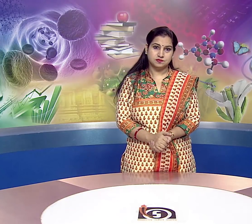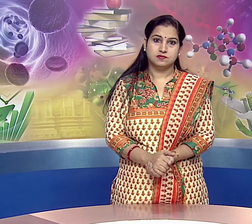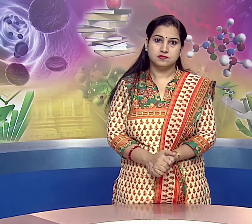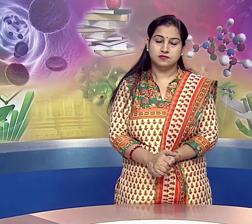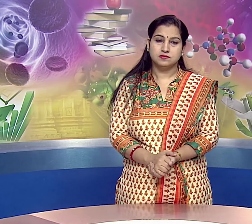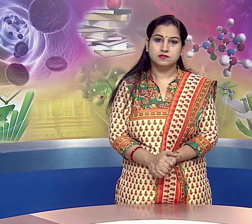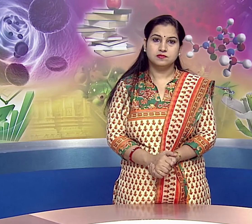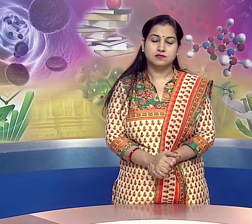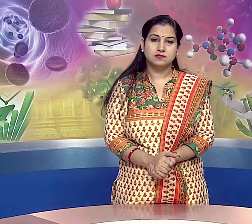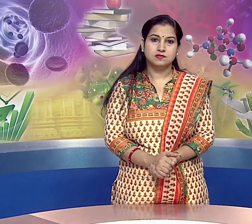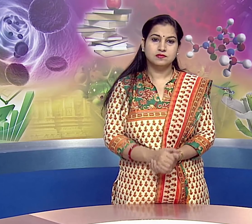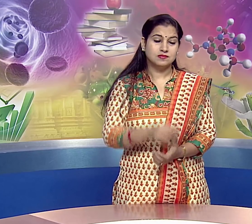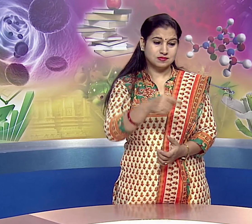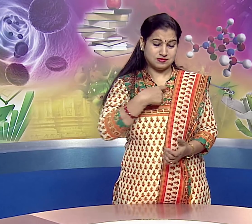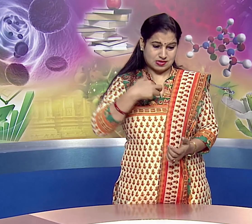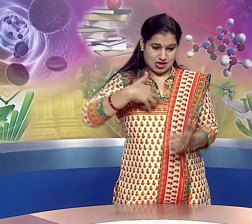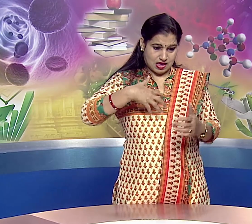He was not out to kill.